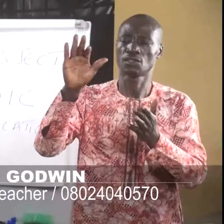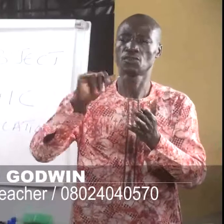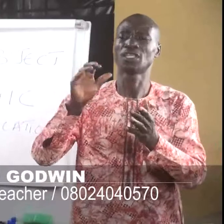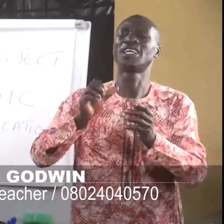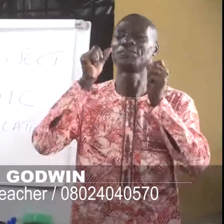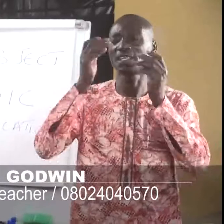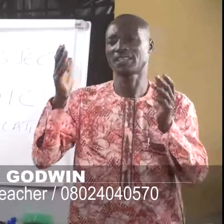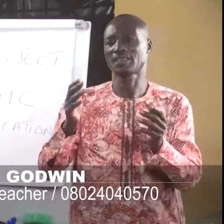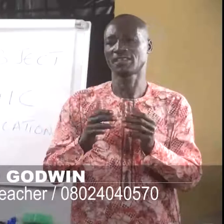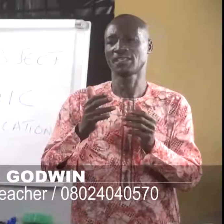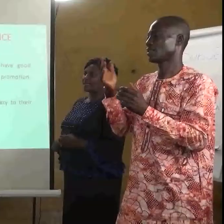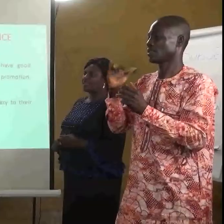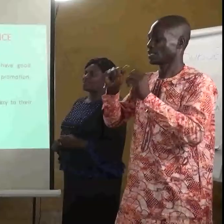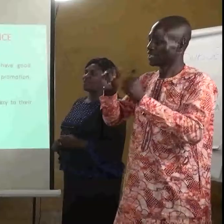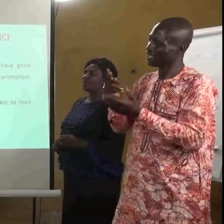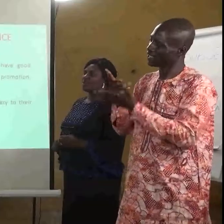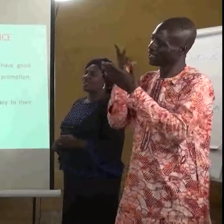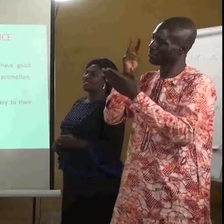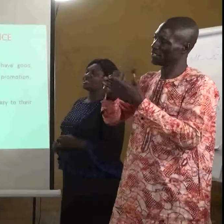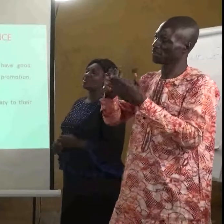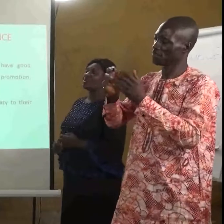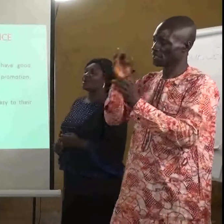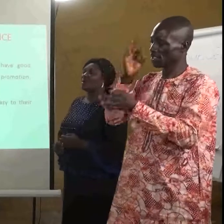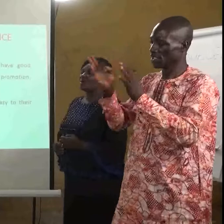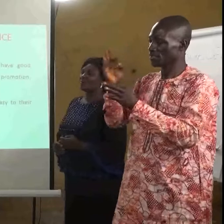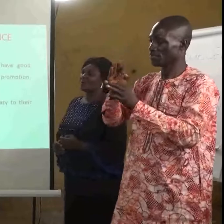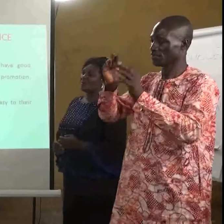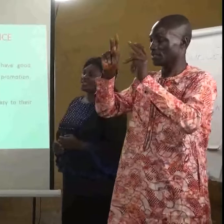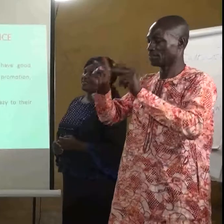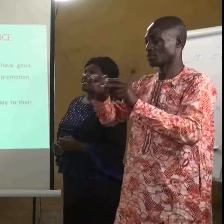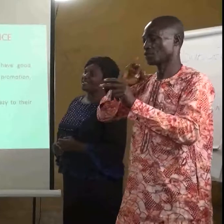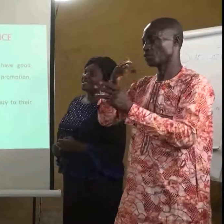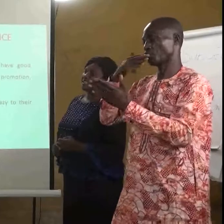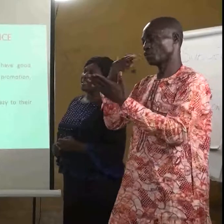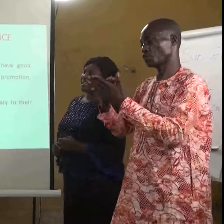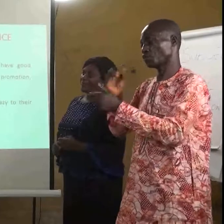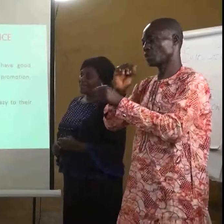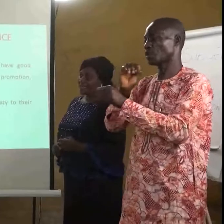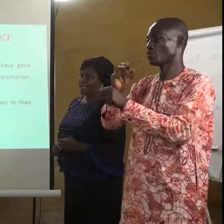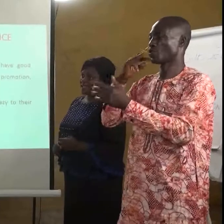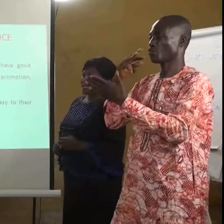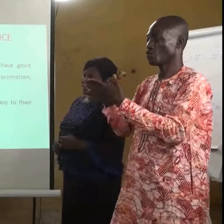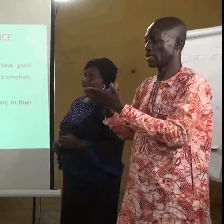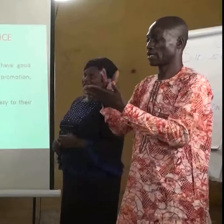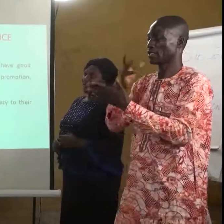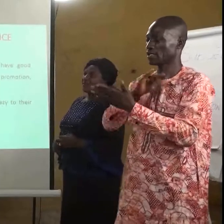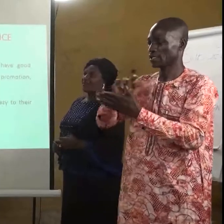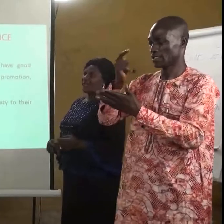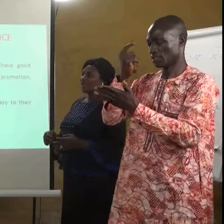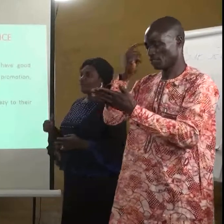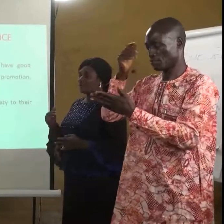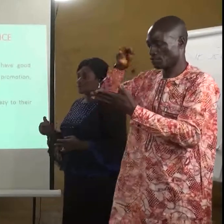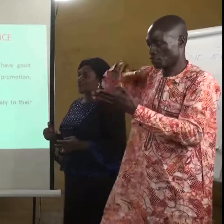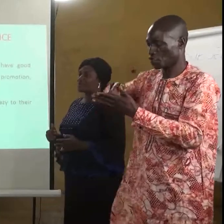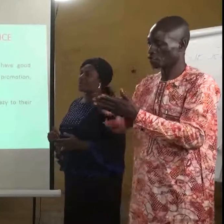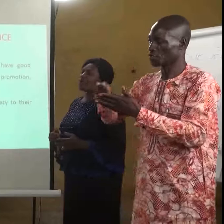and so forth. At least we know that it is not all the public servants that are bad eggs. We